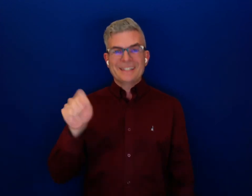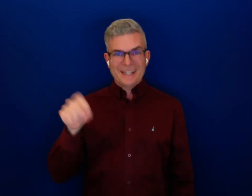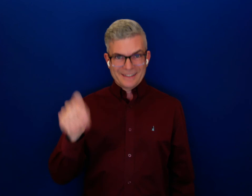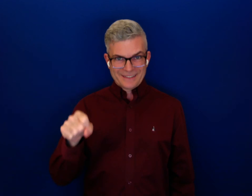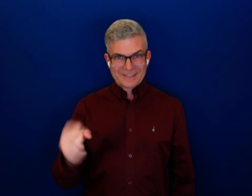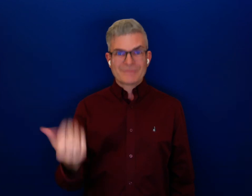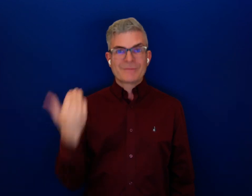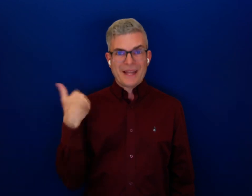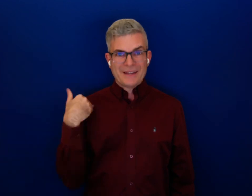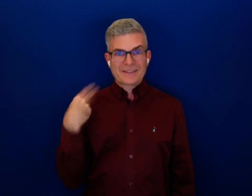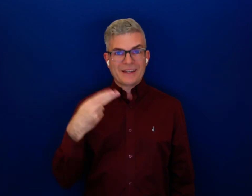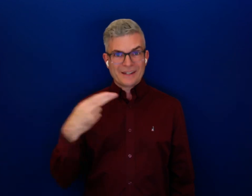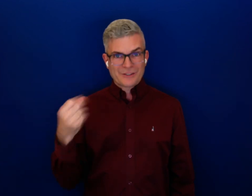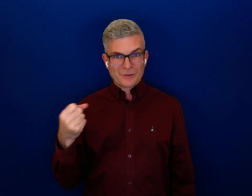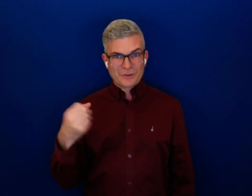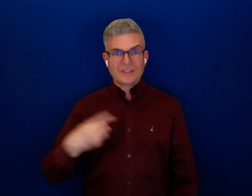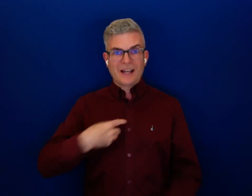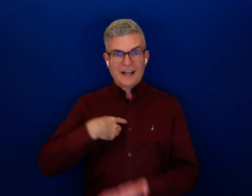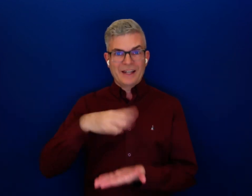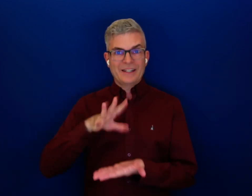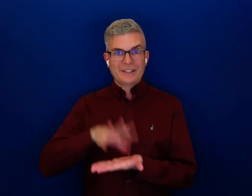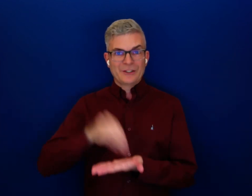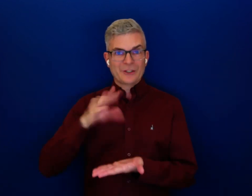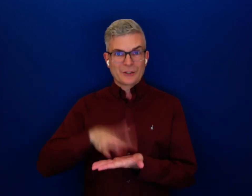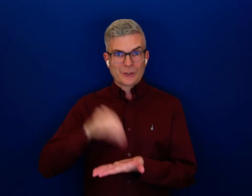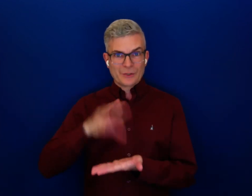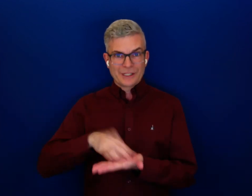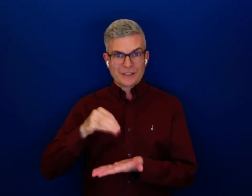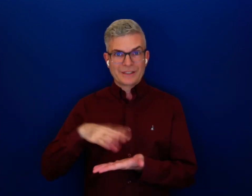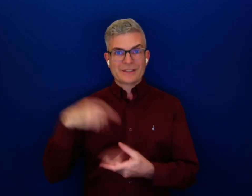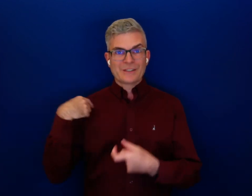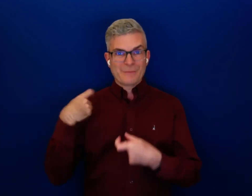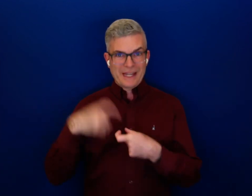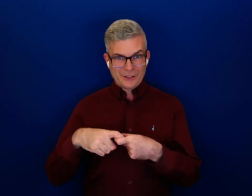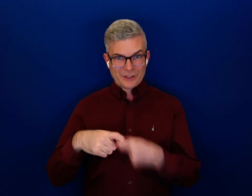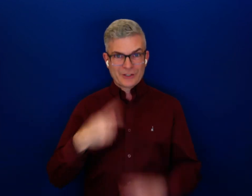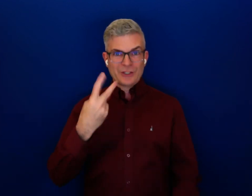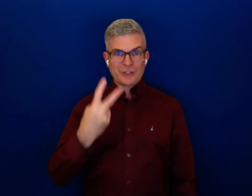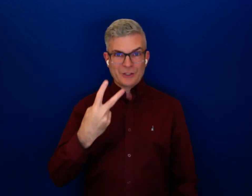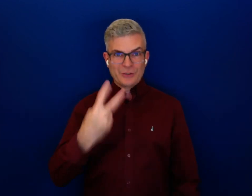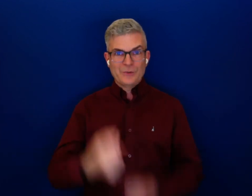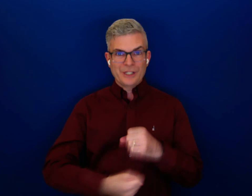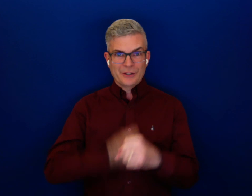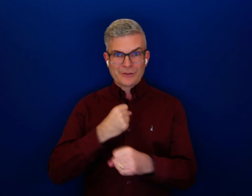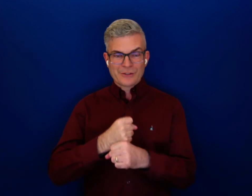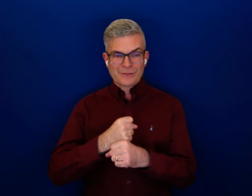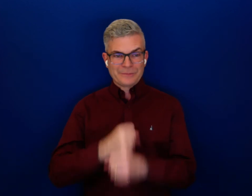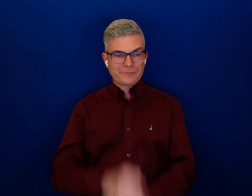Yes, past high school, I learning Spanish 2 years.